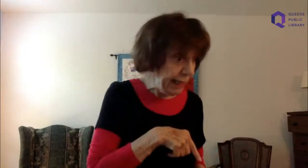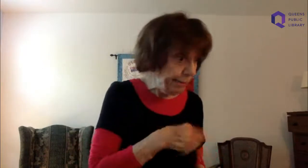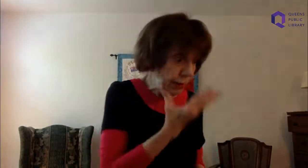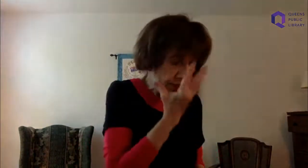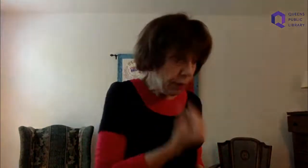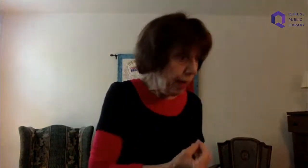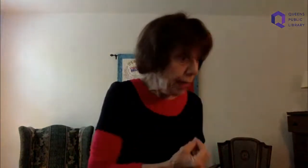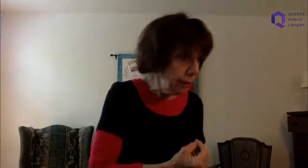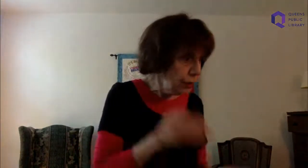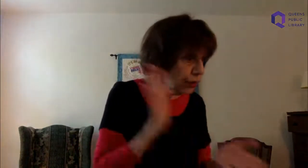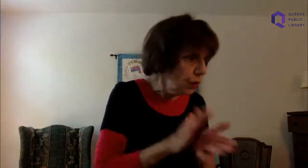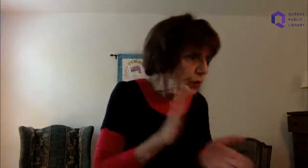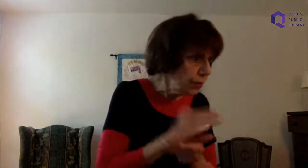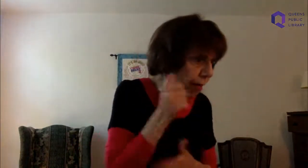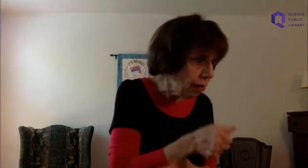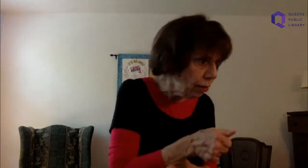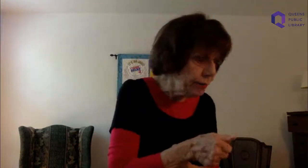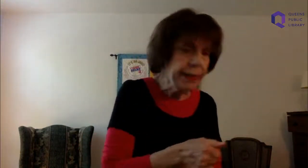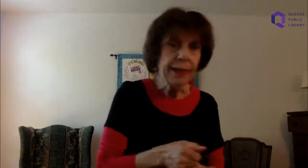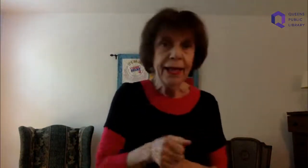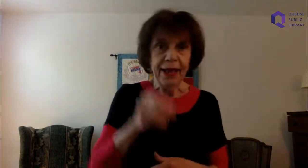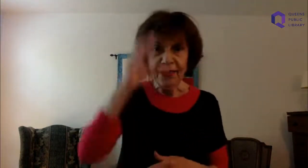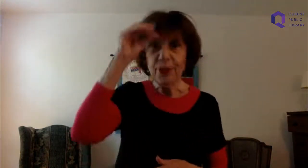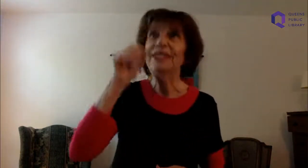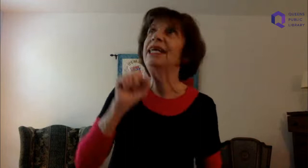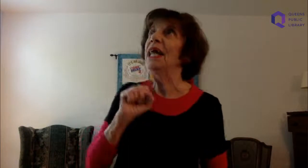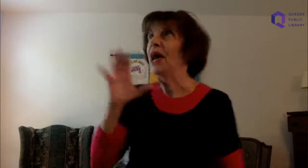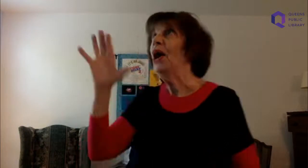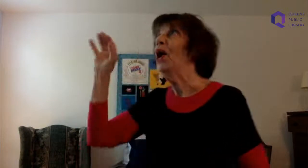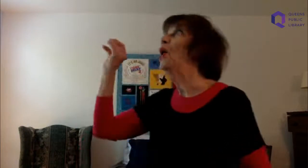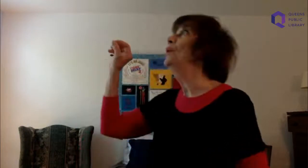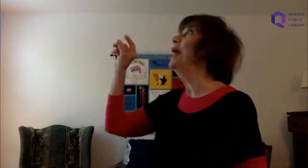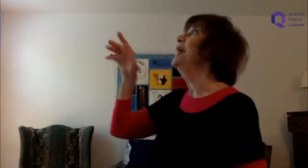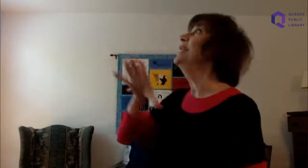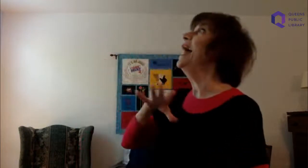sleep. Come on, school tomorrow." The boy said, "Okay, Dad."